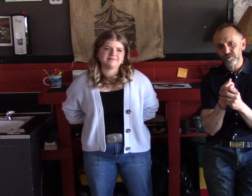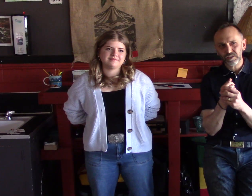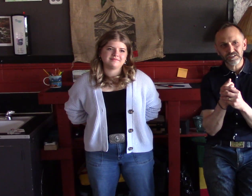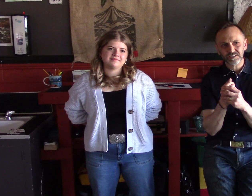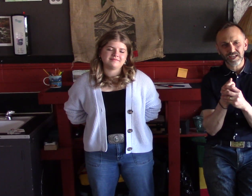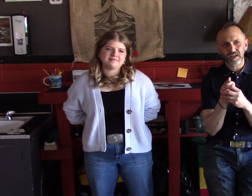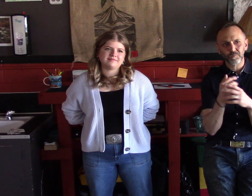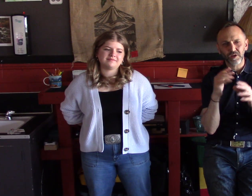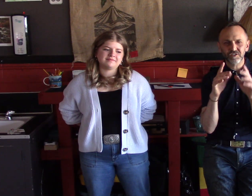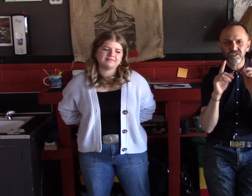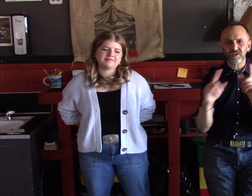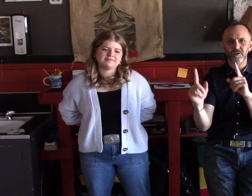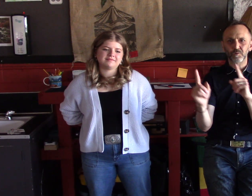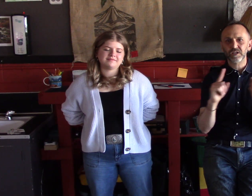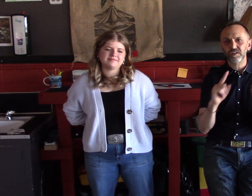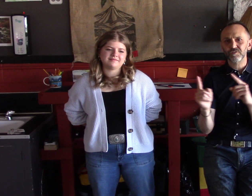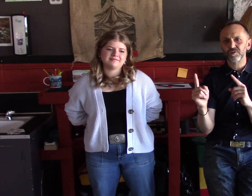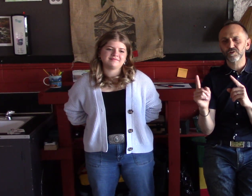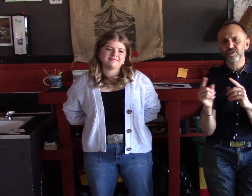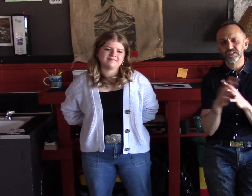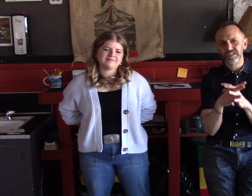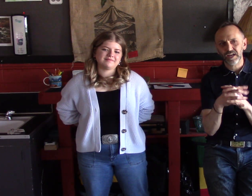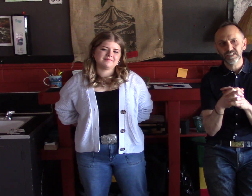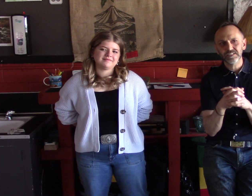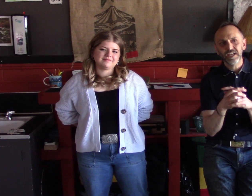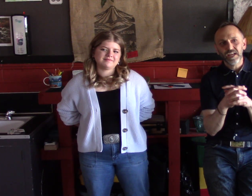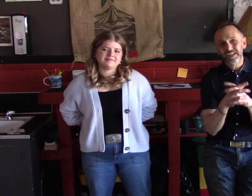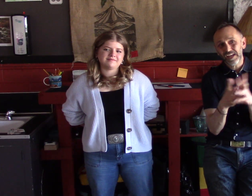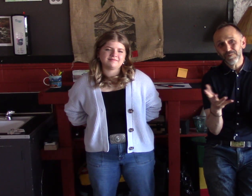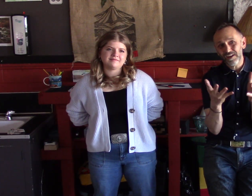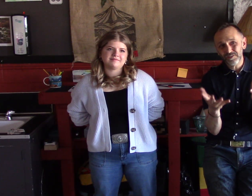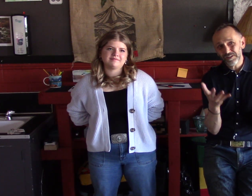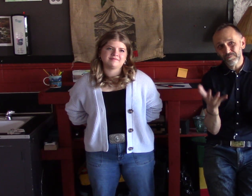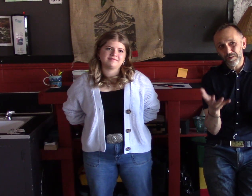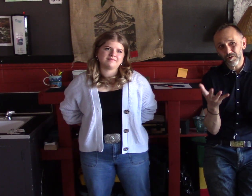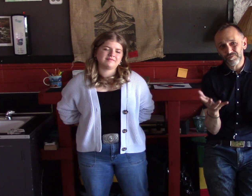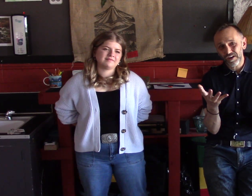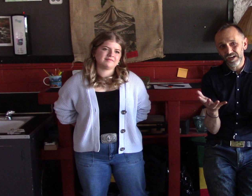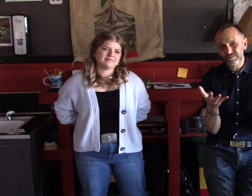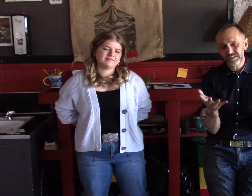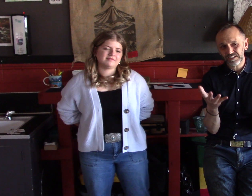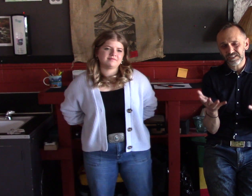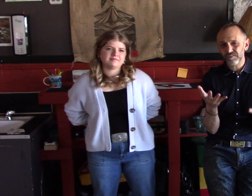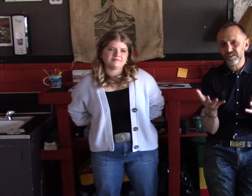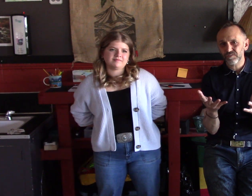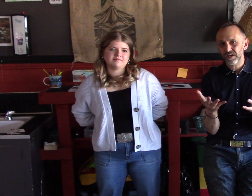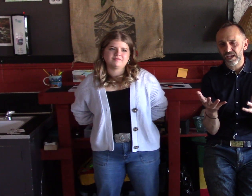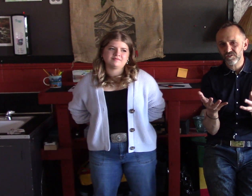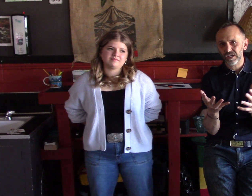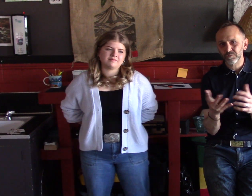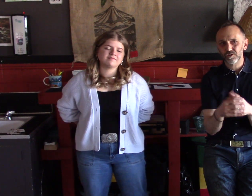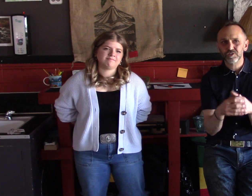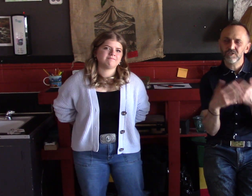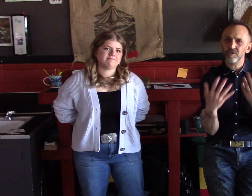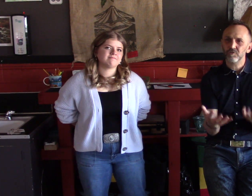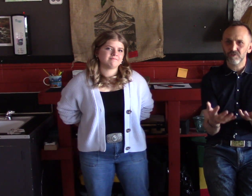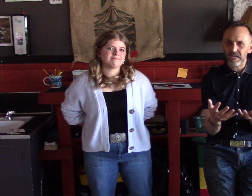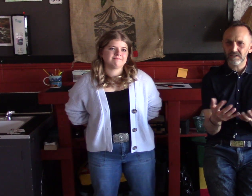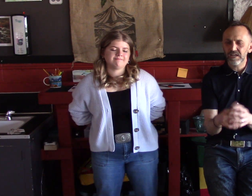this is that when she started working through the signs, it came down to maybe about 5, 6, 7 different hand shapes. So she's going to go through that, and